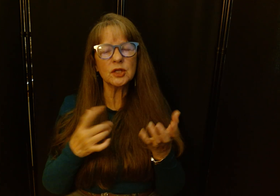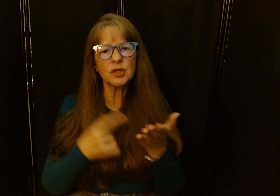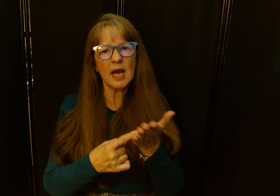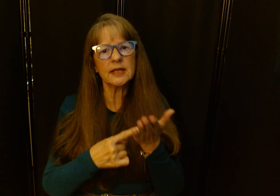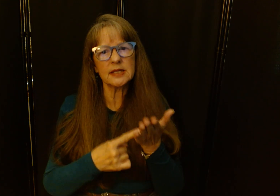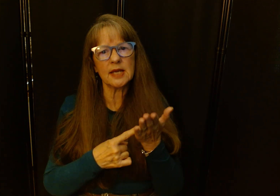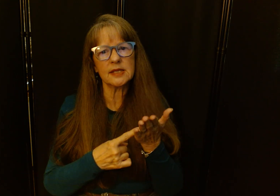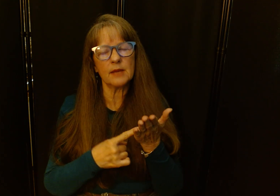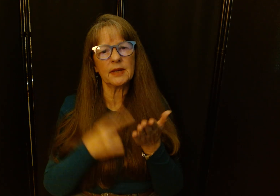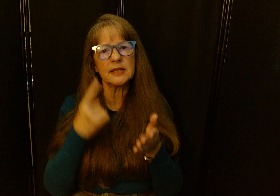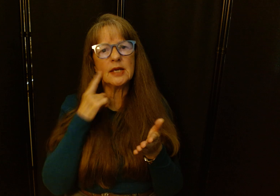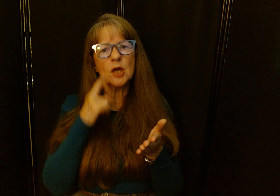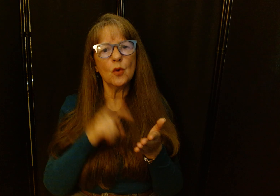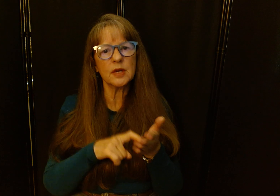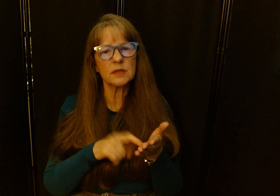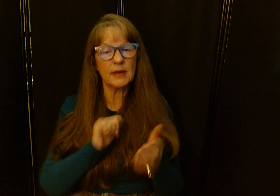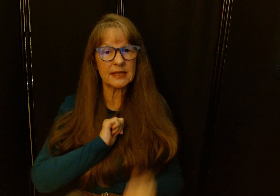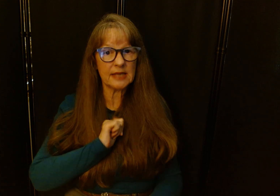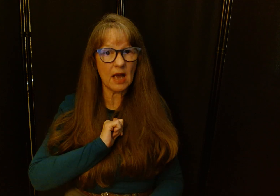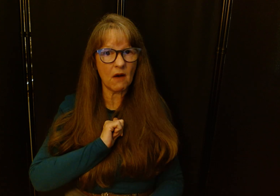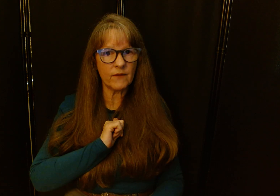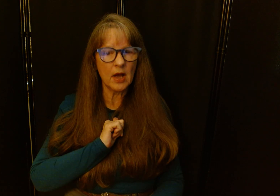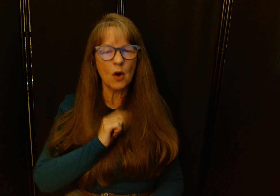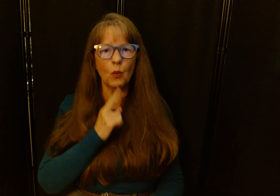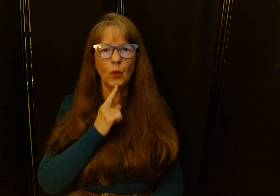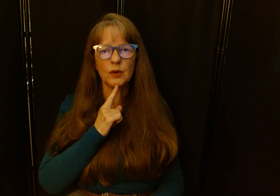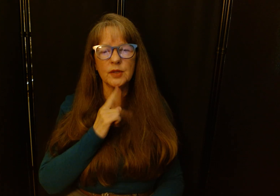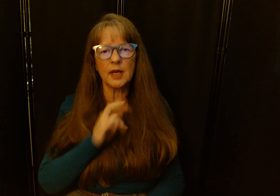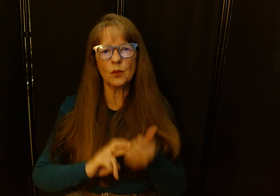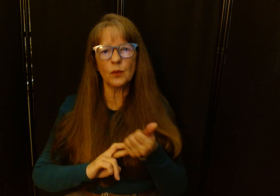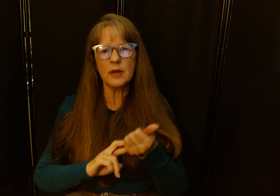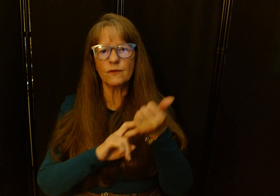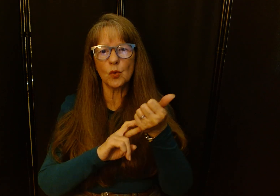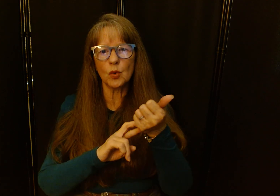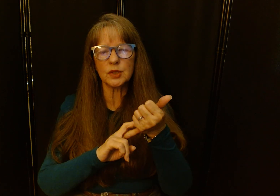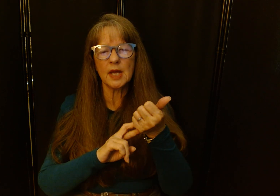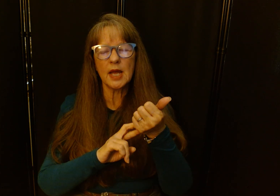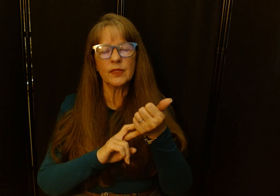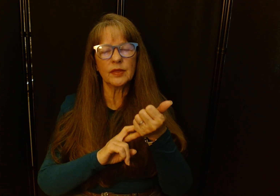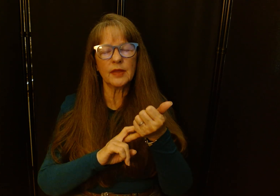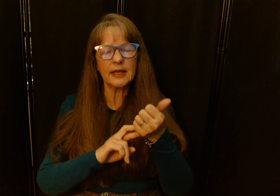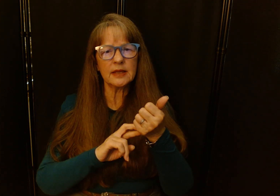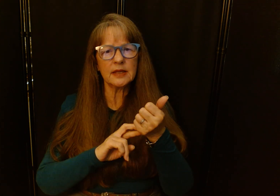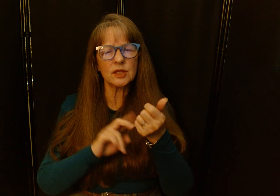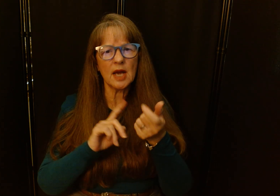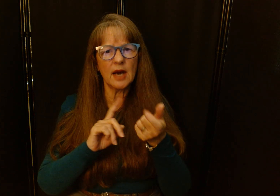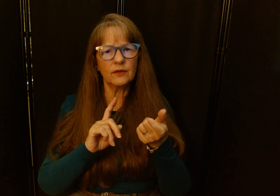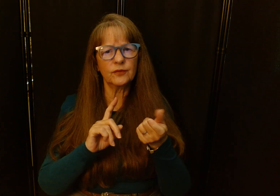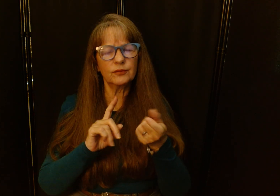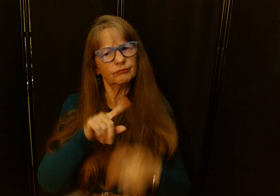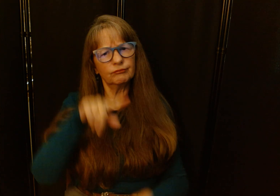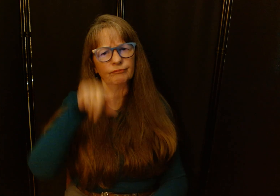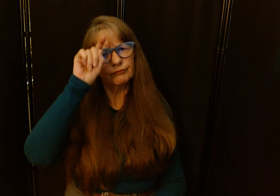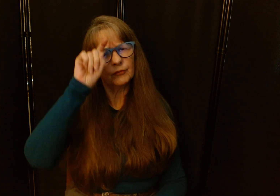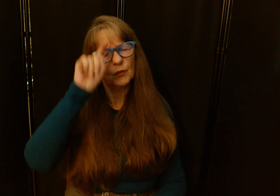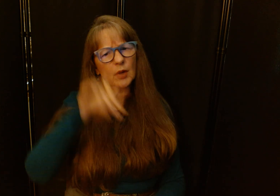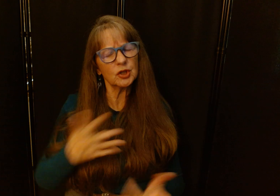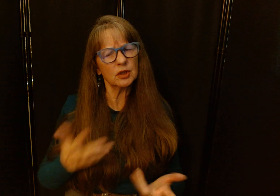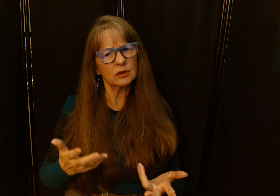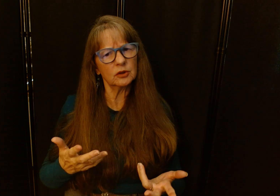kind of discuss that, because I noticed myself when they're saying reinforce, I get this kind of question look